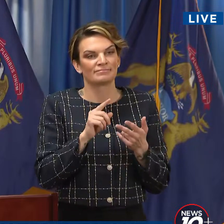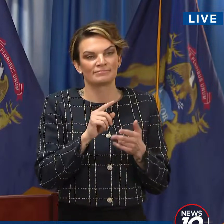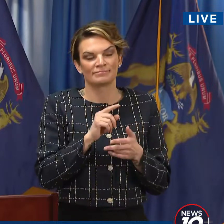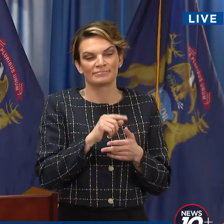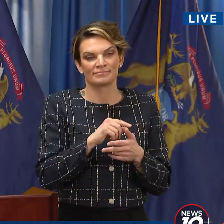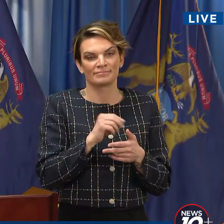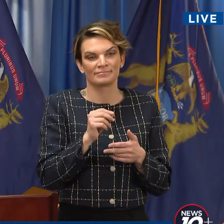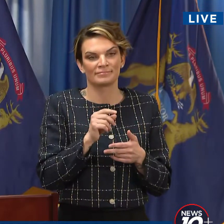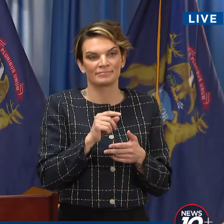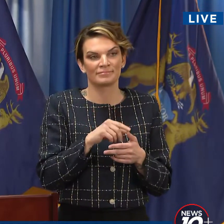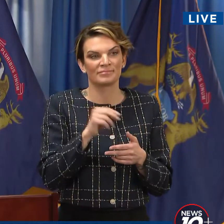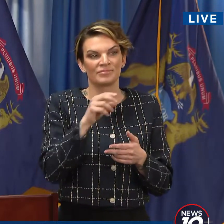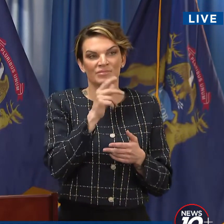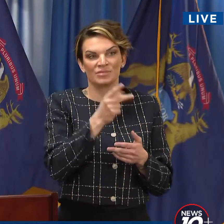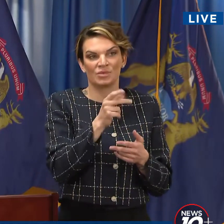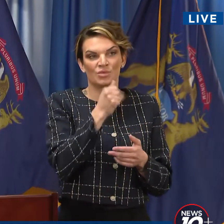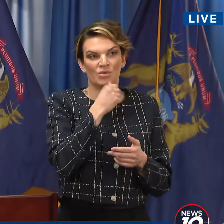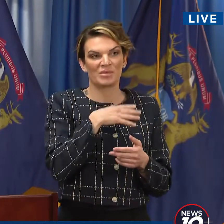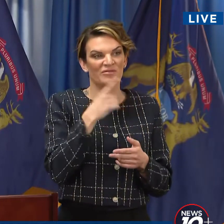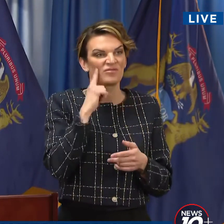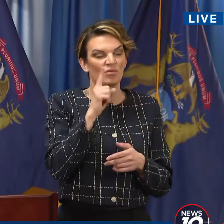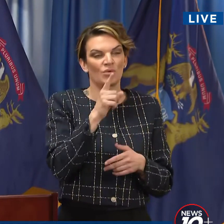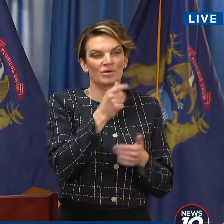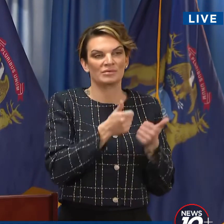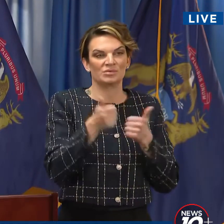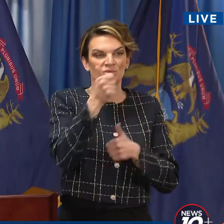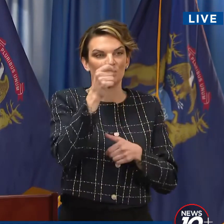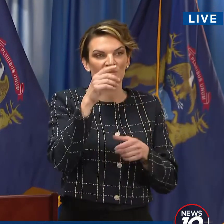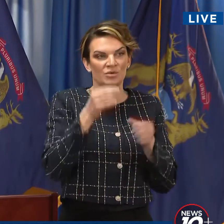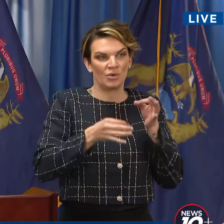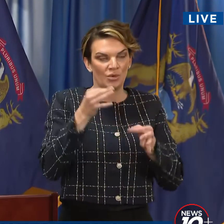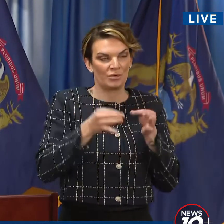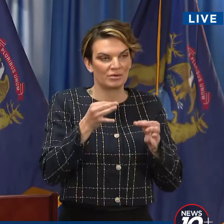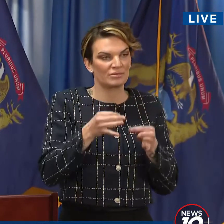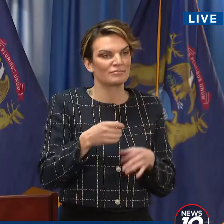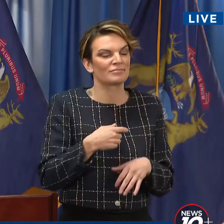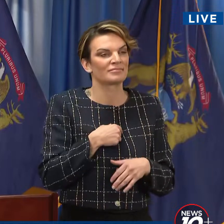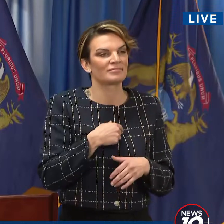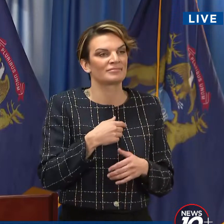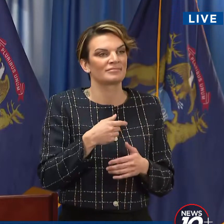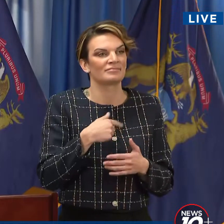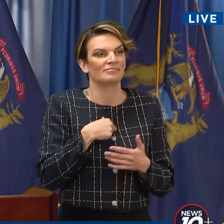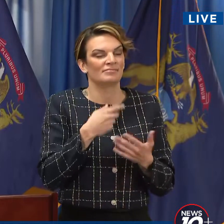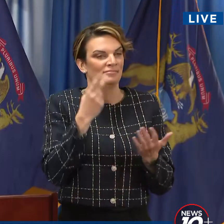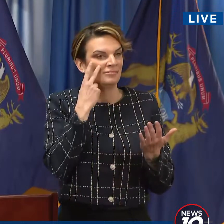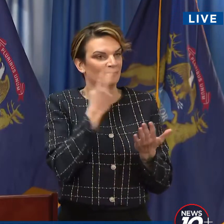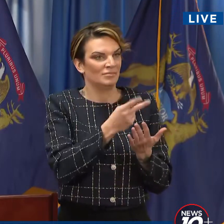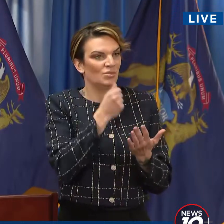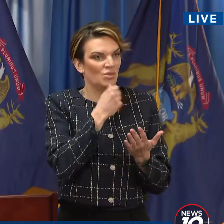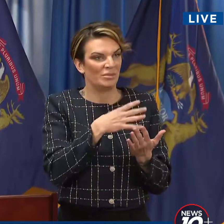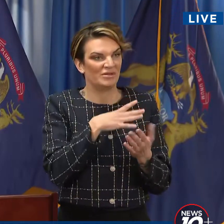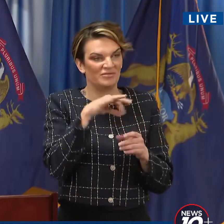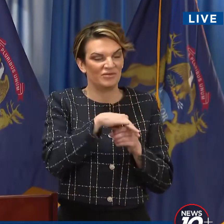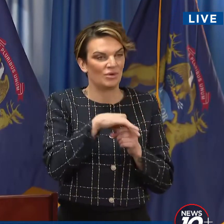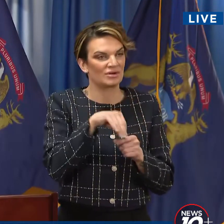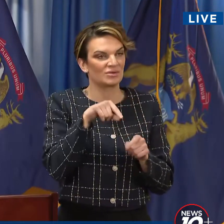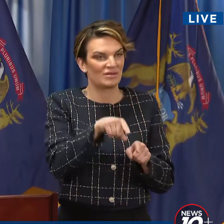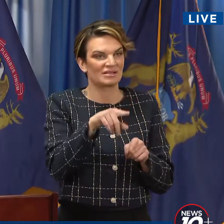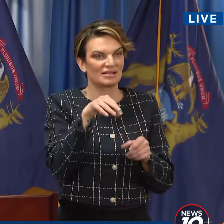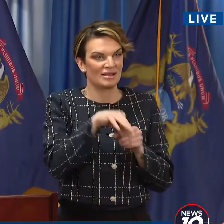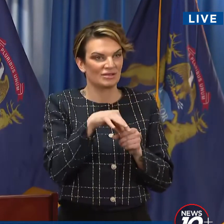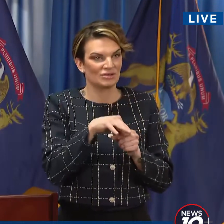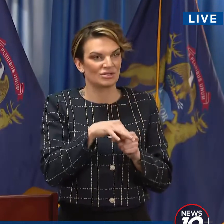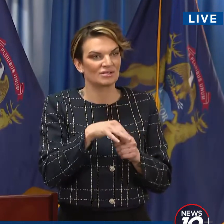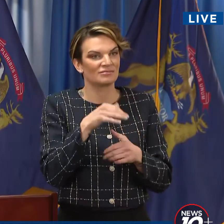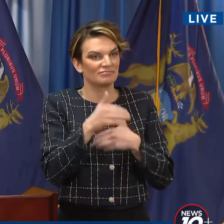the two of the women running for the Michigan Supreme Court. And so I think we also saw a lot of women voting in this election that,